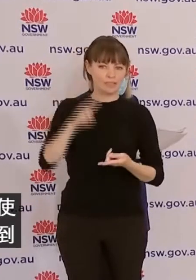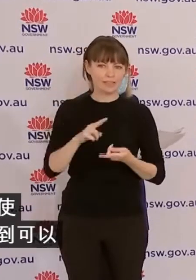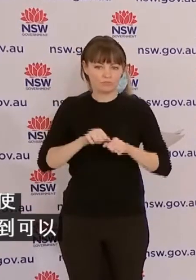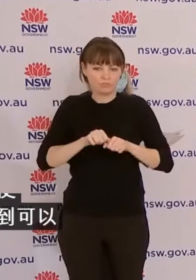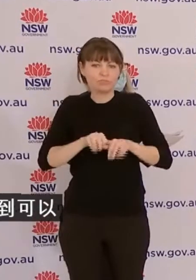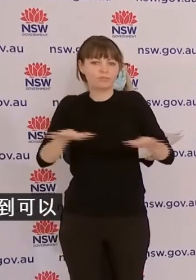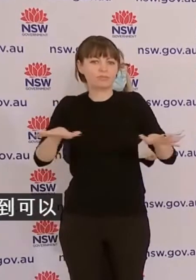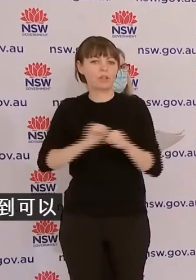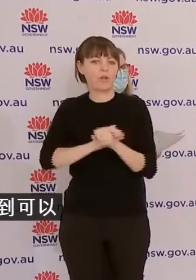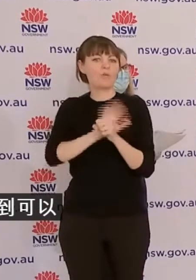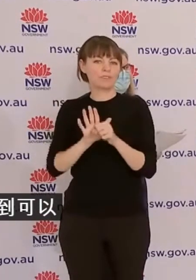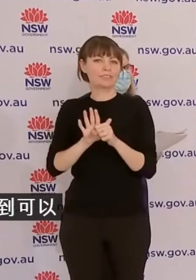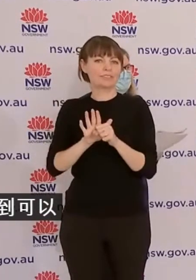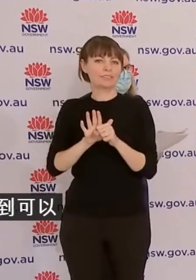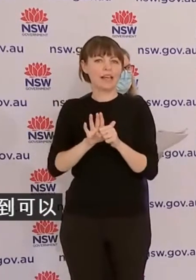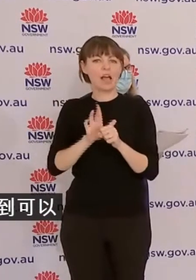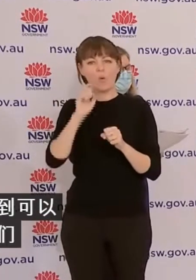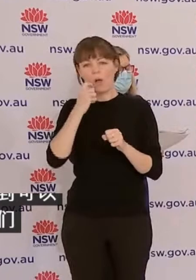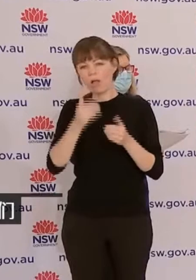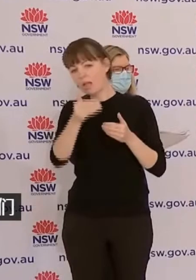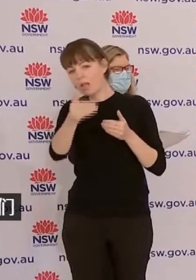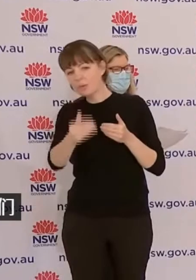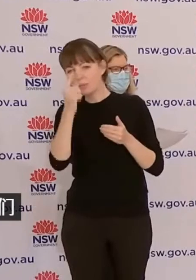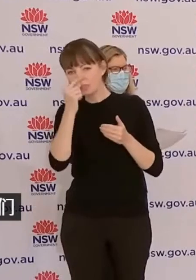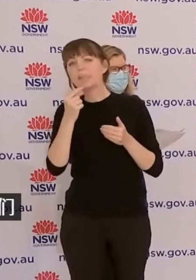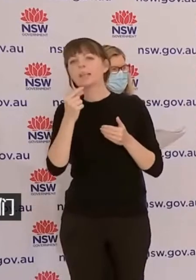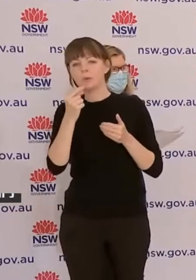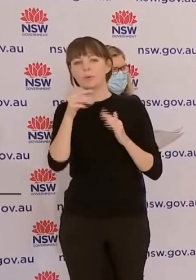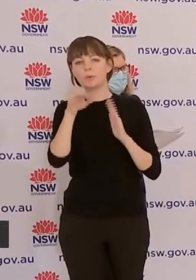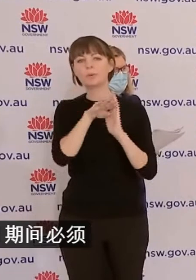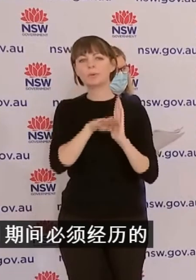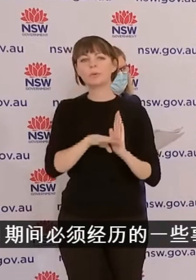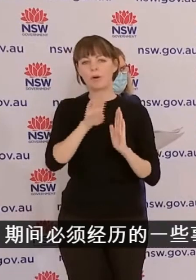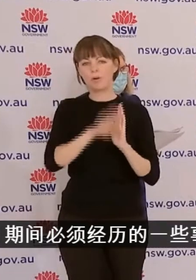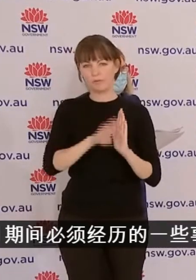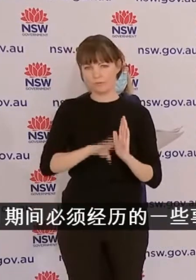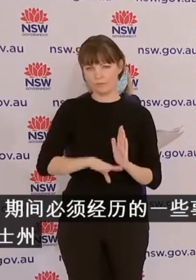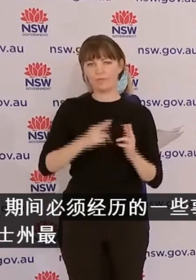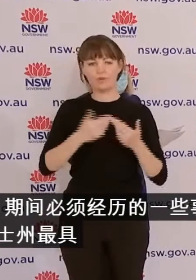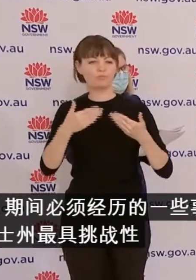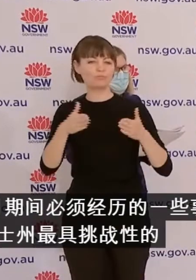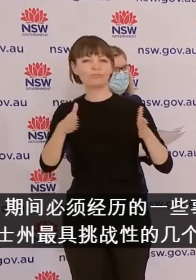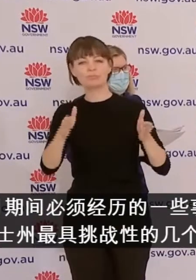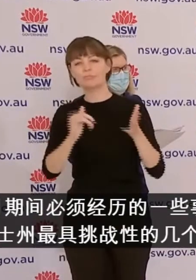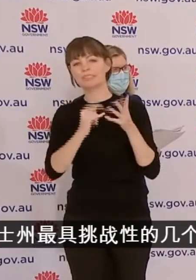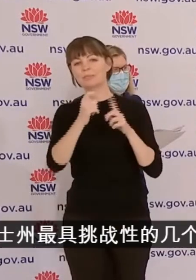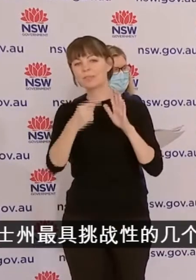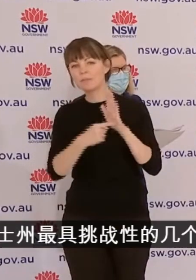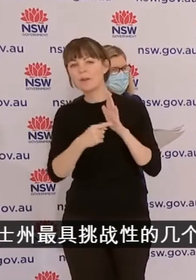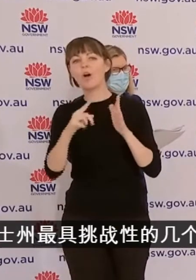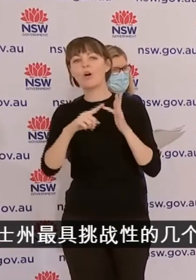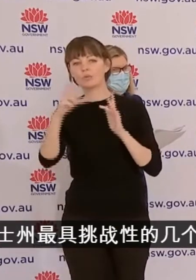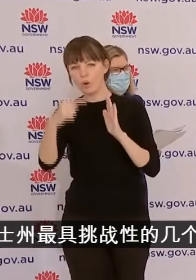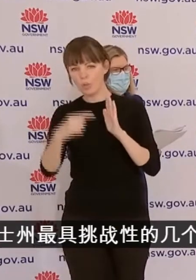rates where we can consider easing some of what people are having to go through now during September and October. And that will be the most challenging couple of months for New